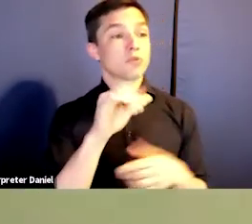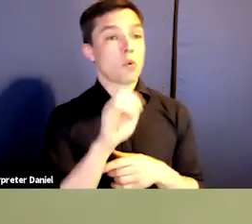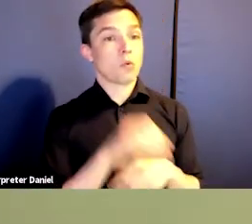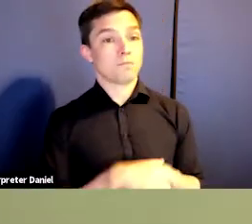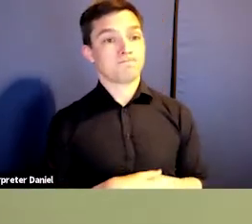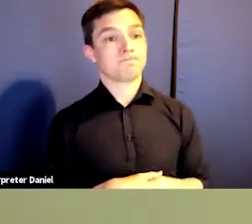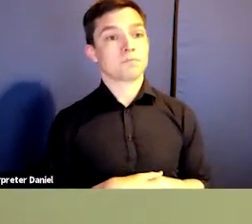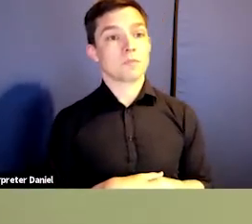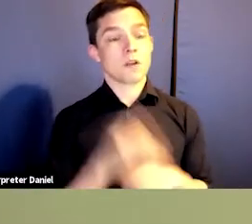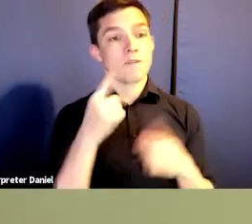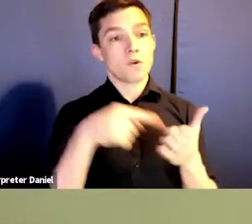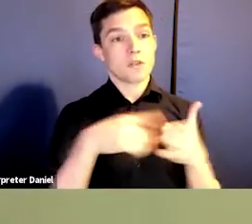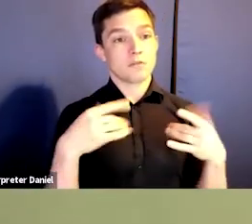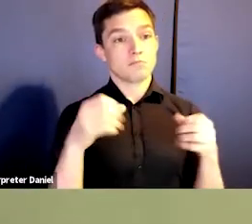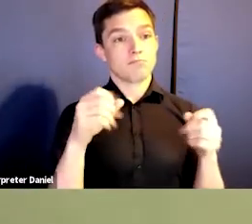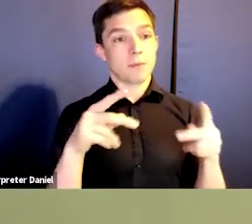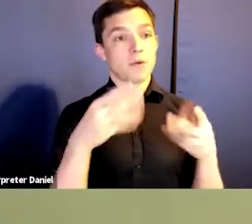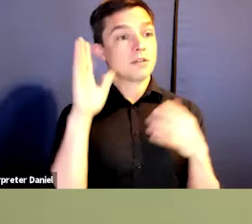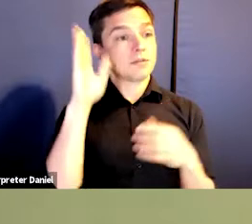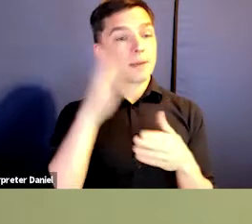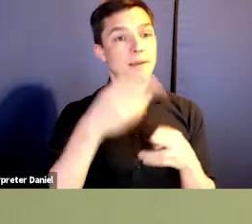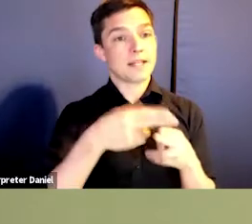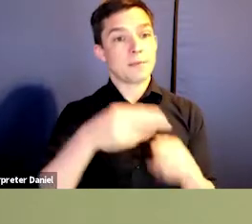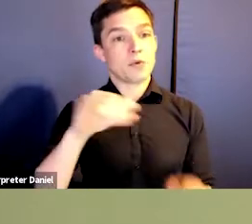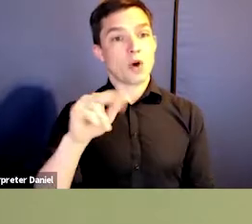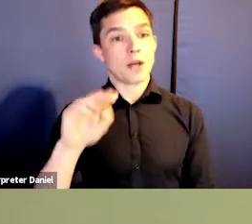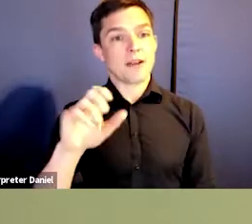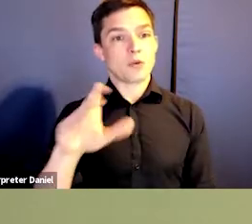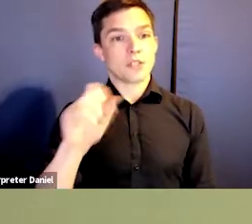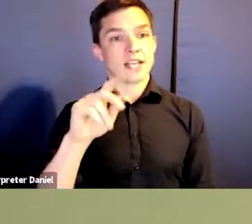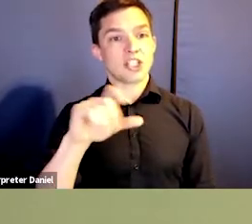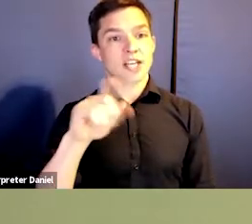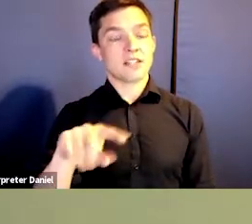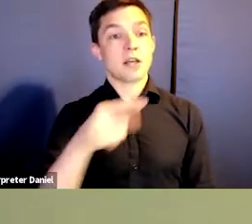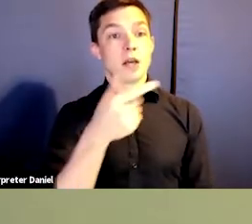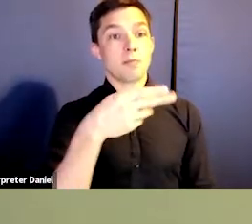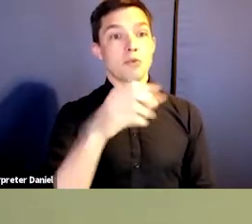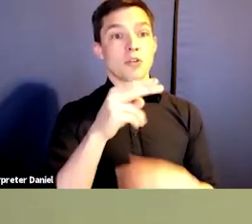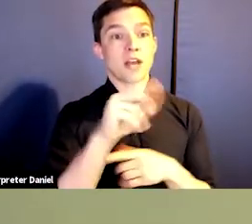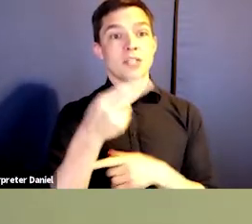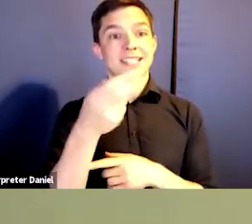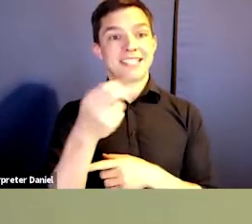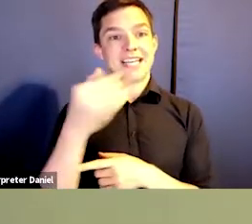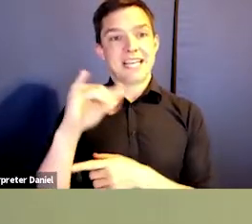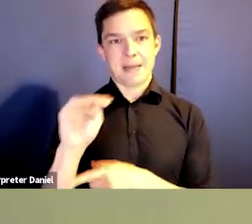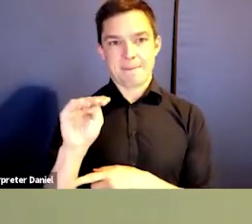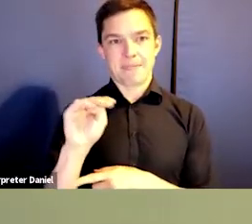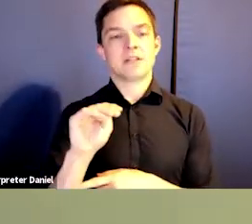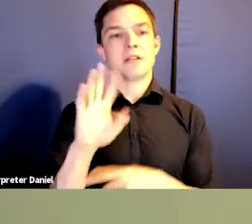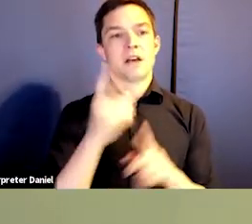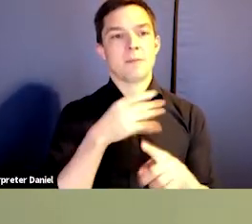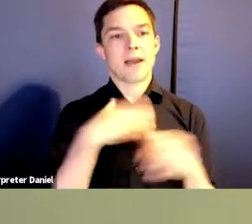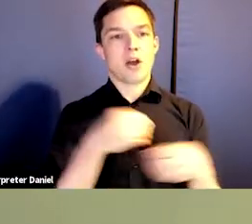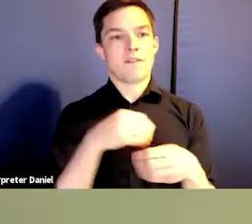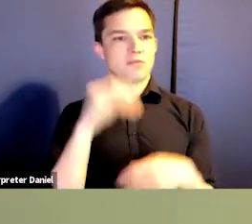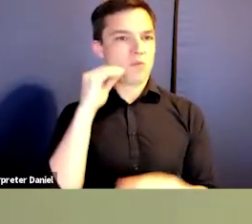um, for this opportunity. Hi, my name is Juan Manuel Sanchez. My gender pronoun is he, him. Today, I'm from my office